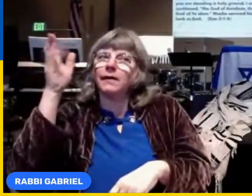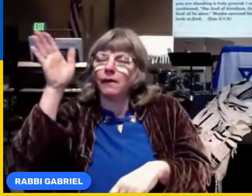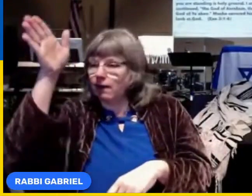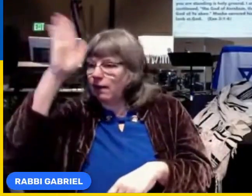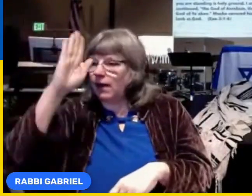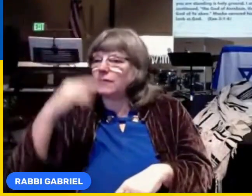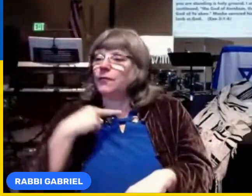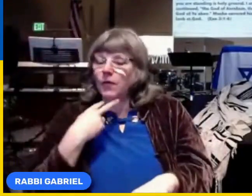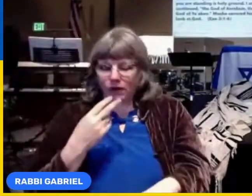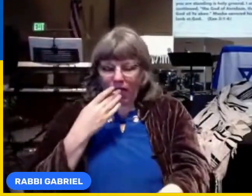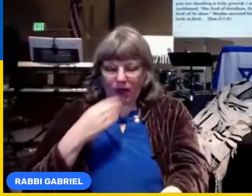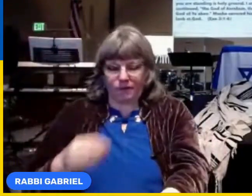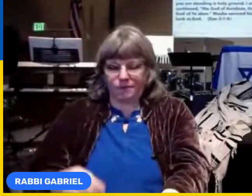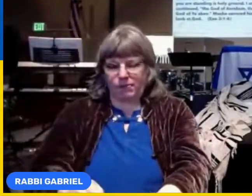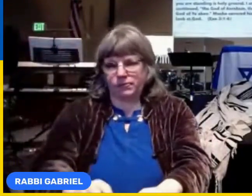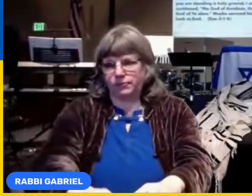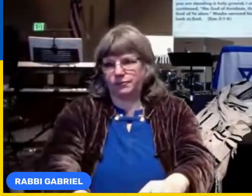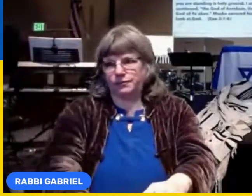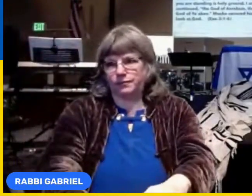voice.